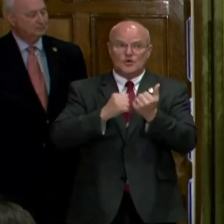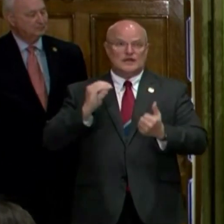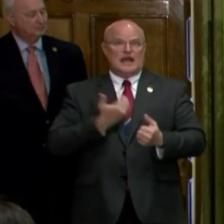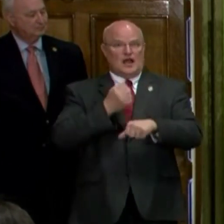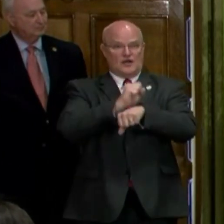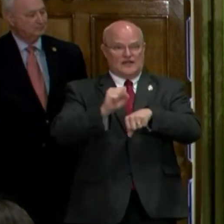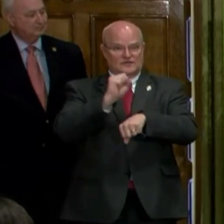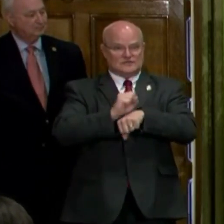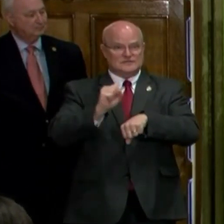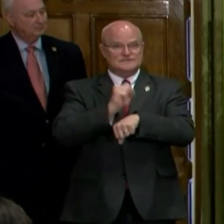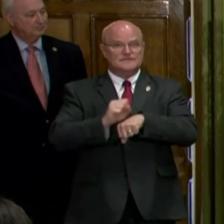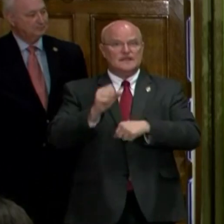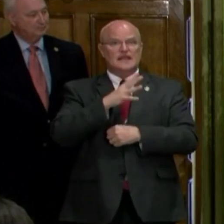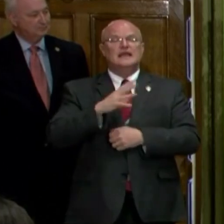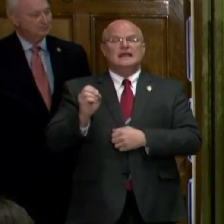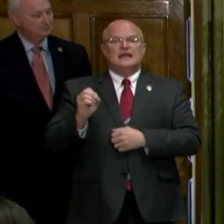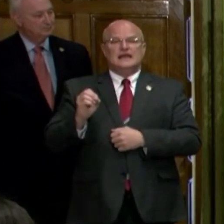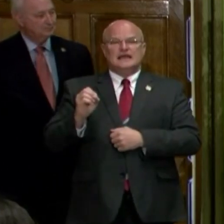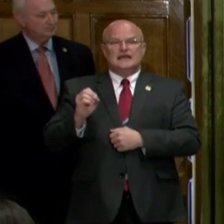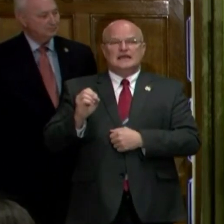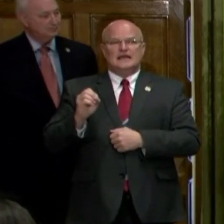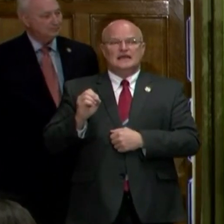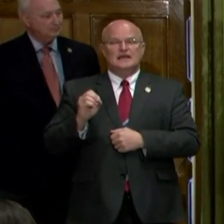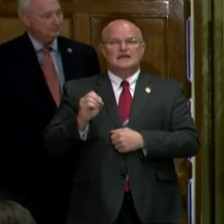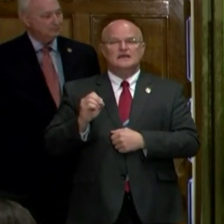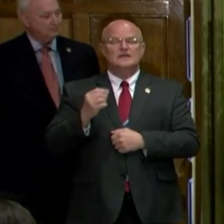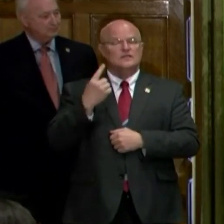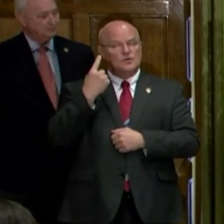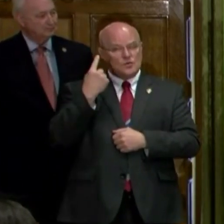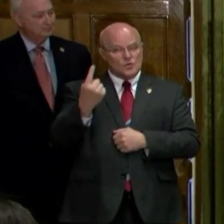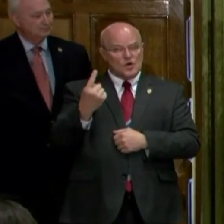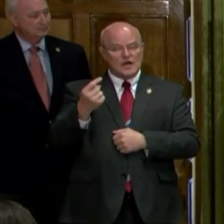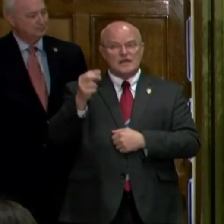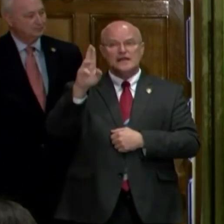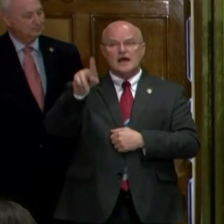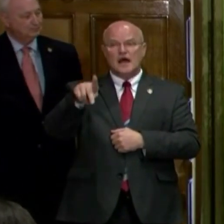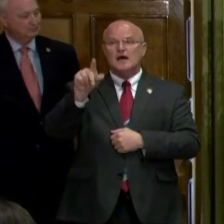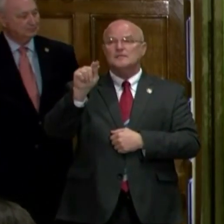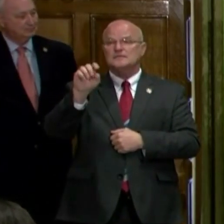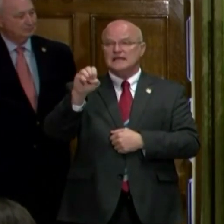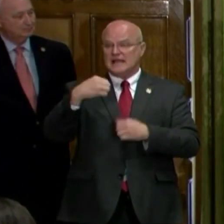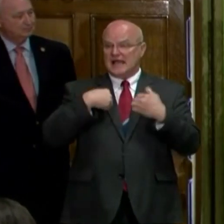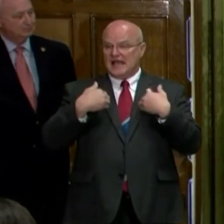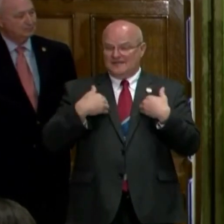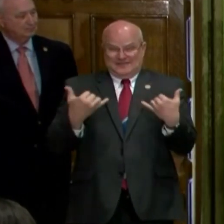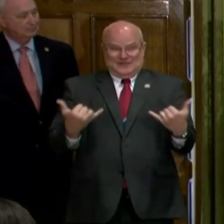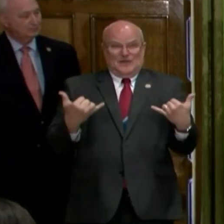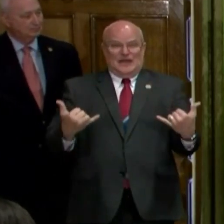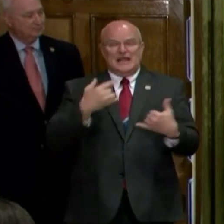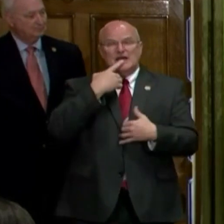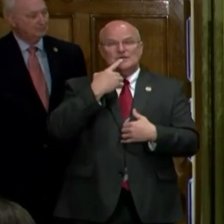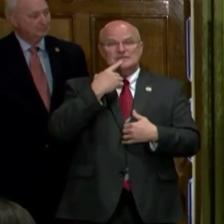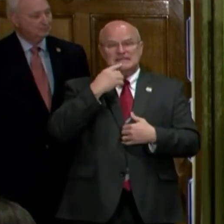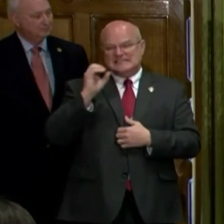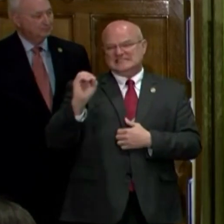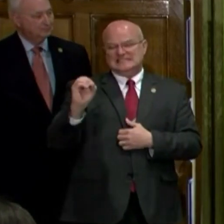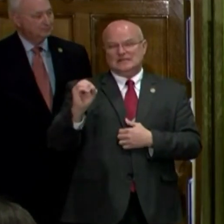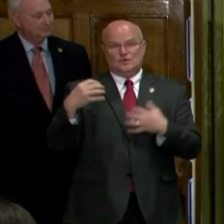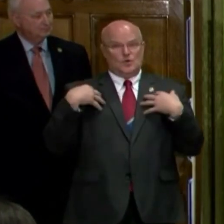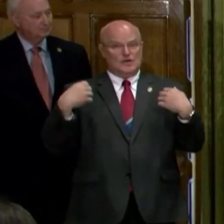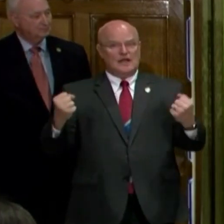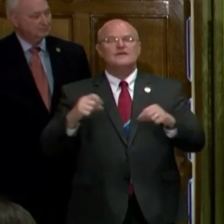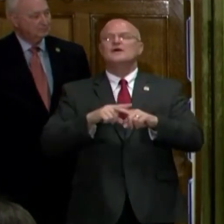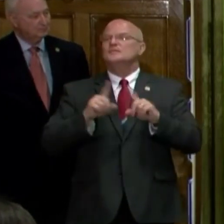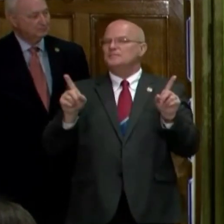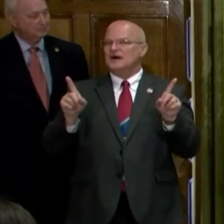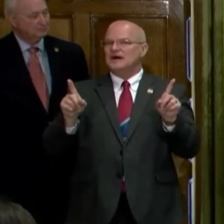efforts. And the one update that I'll have is that right now it says 0 recovered, but